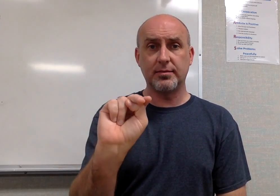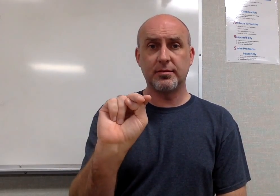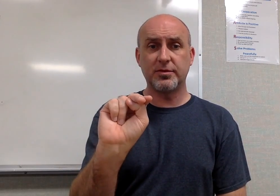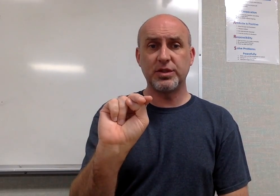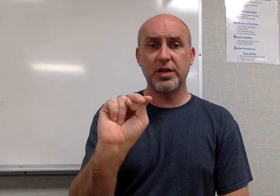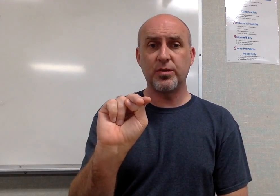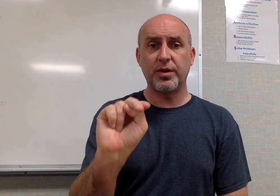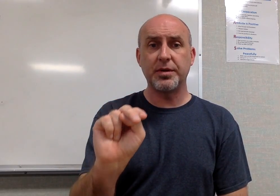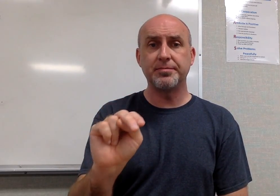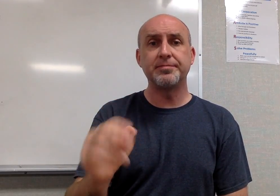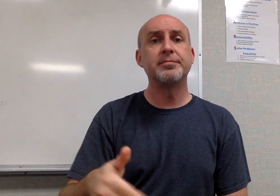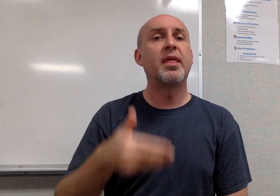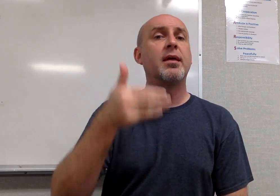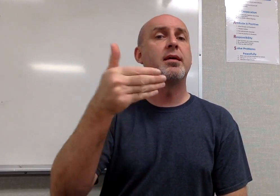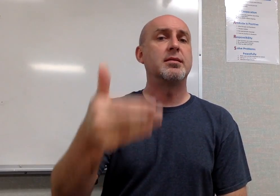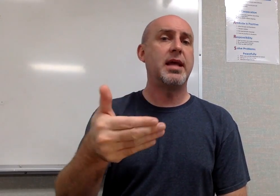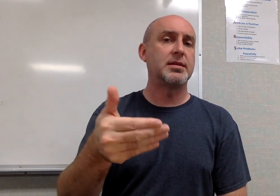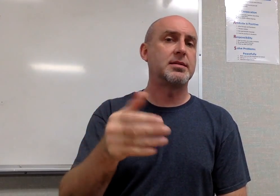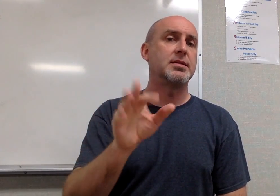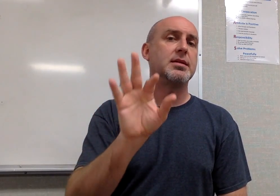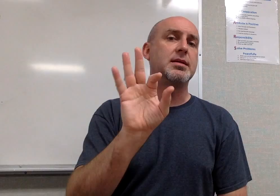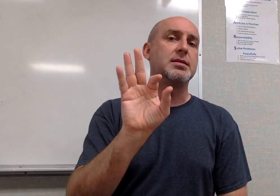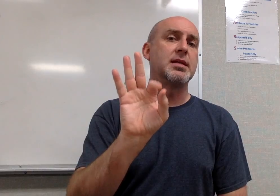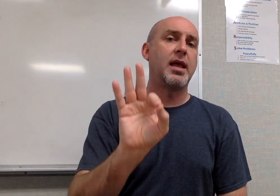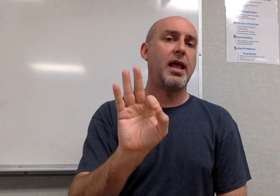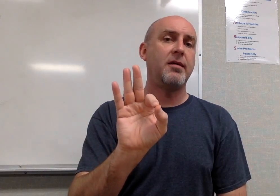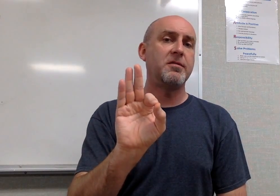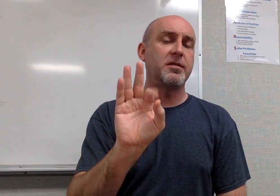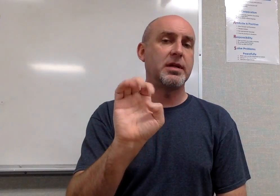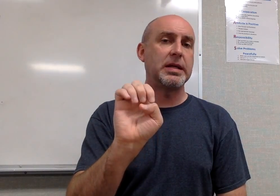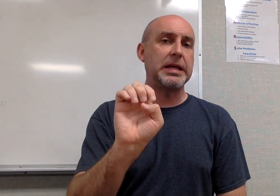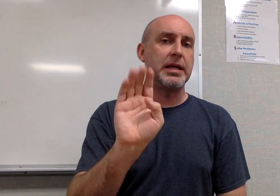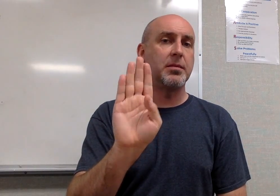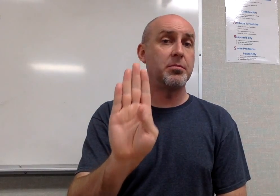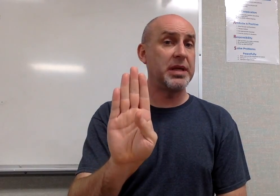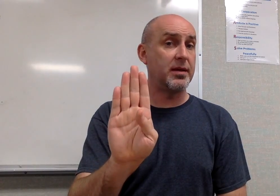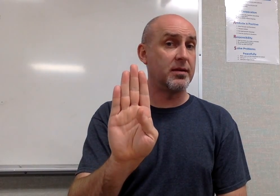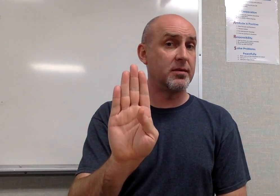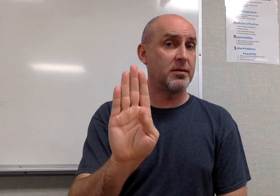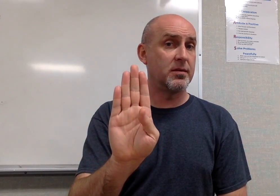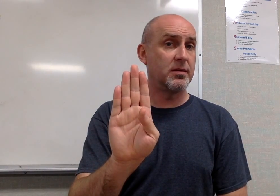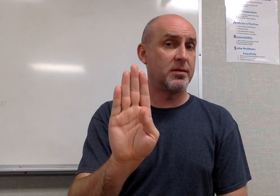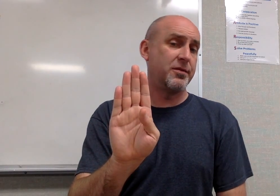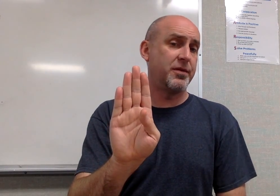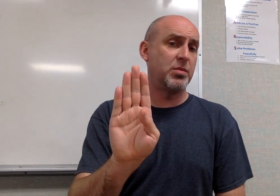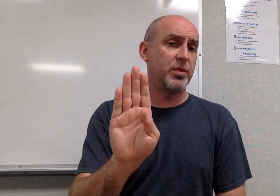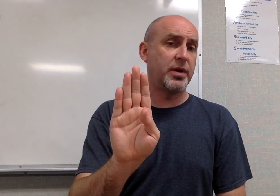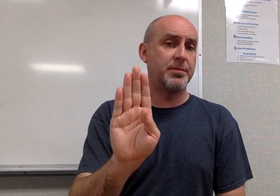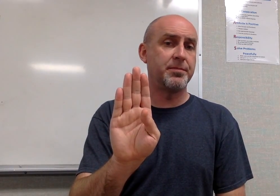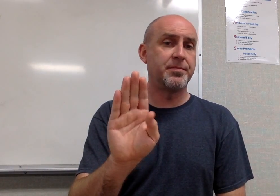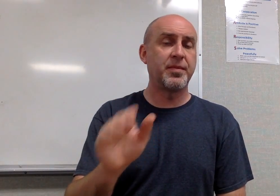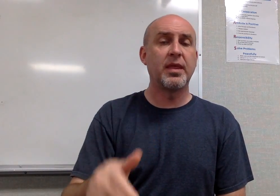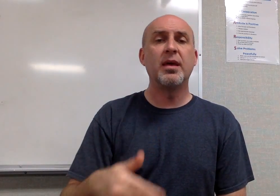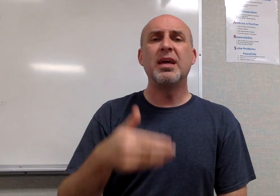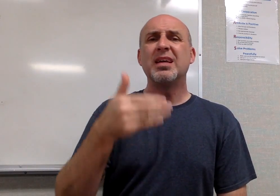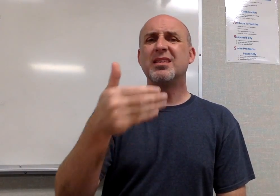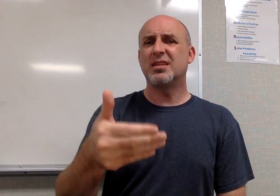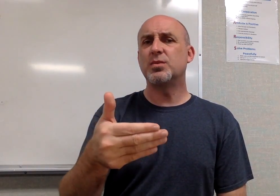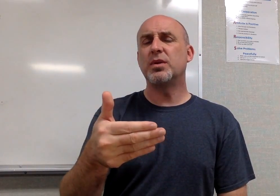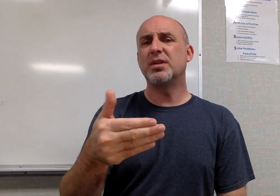for January. Next is F-E-B for February. Next one,